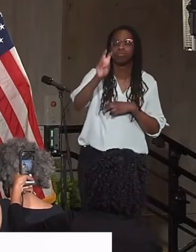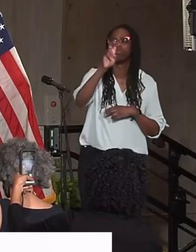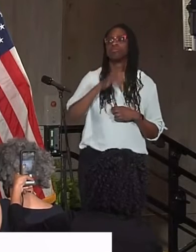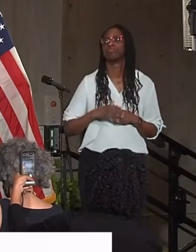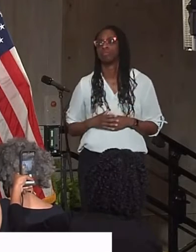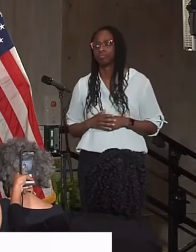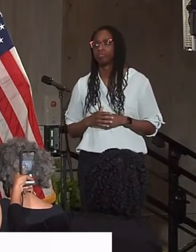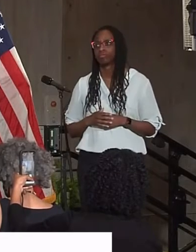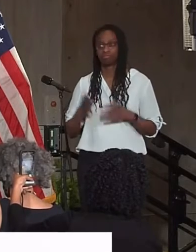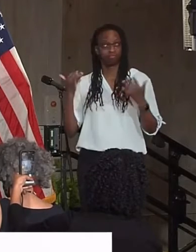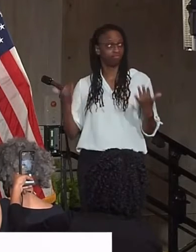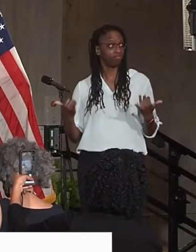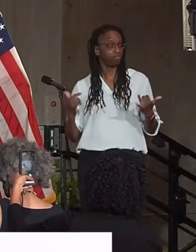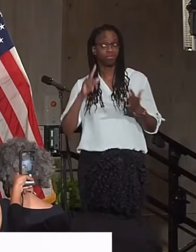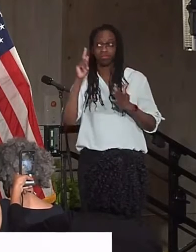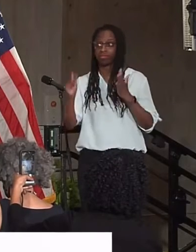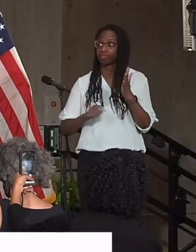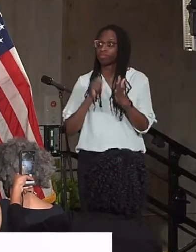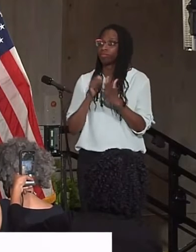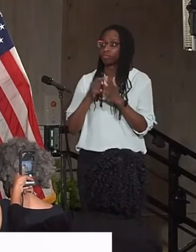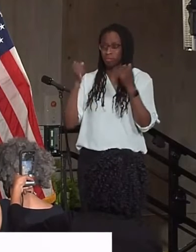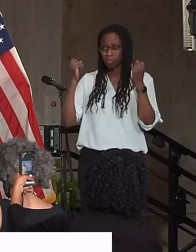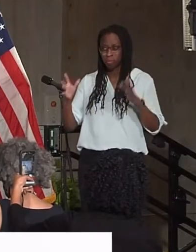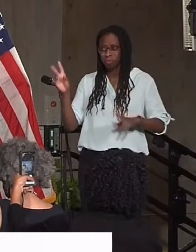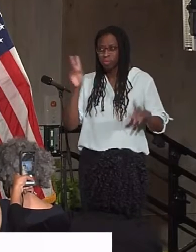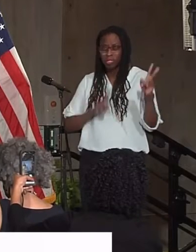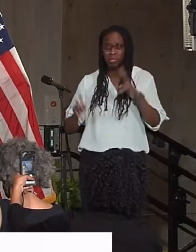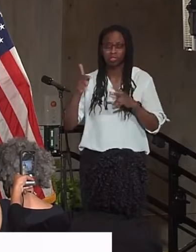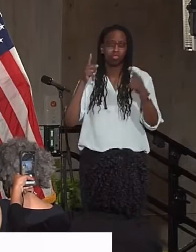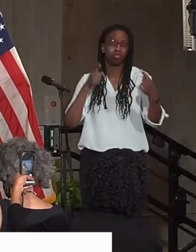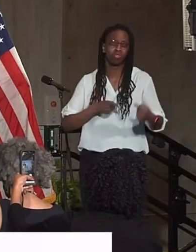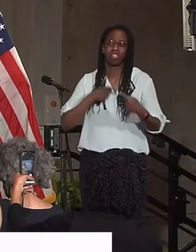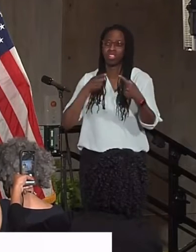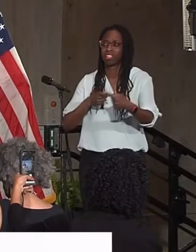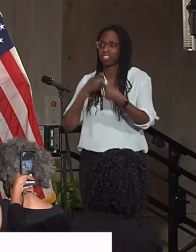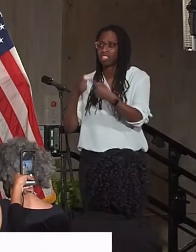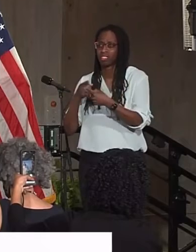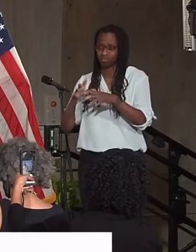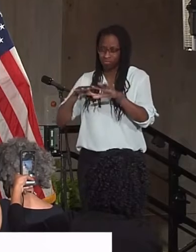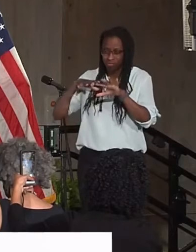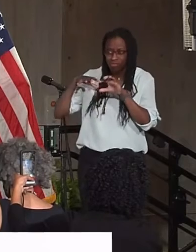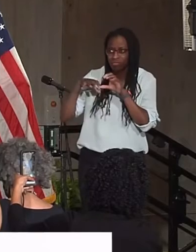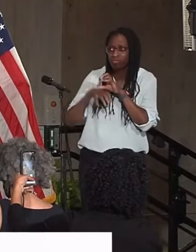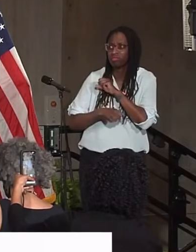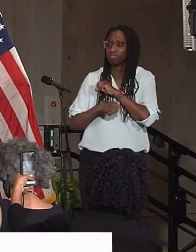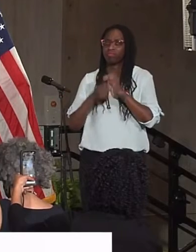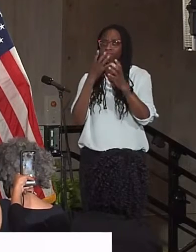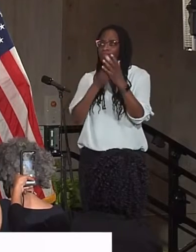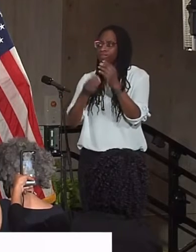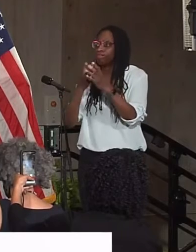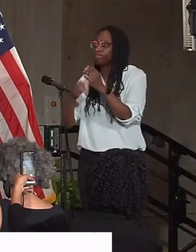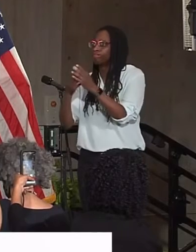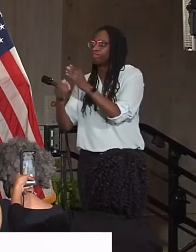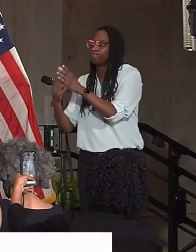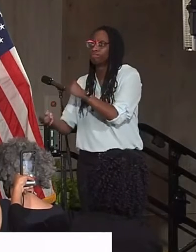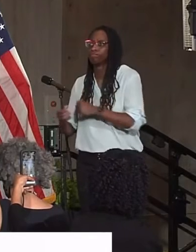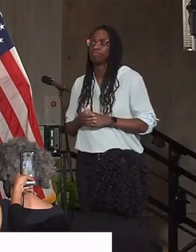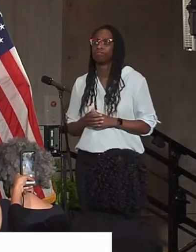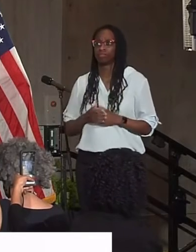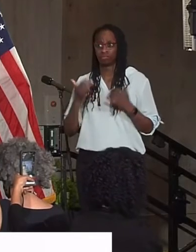time where many are grappling with grief, a time where equity gaps have been